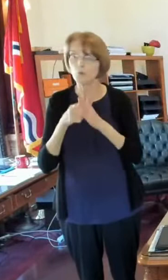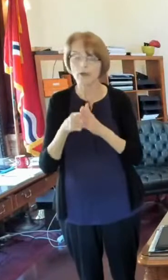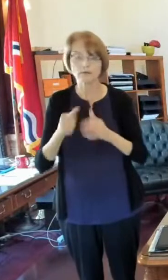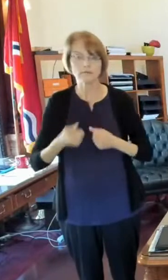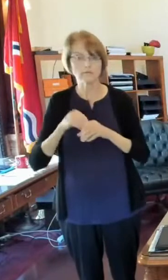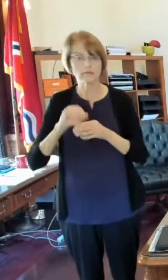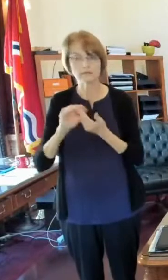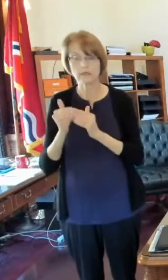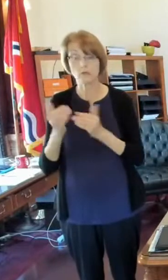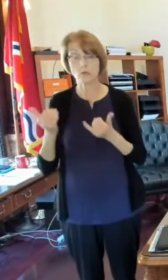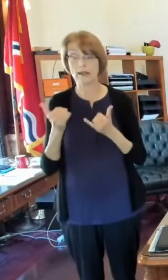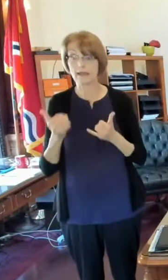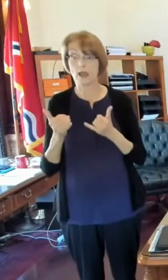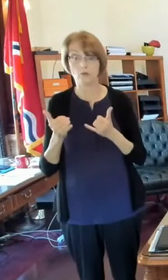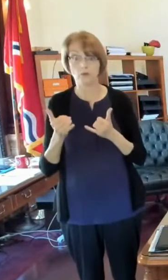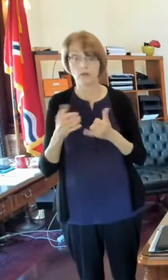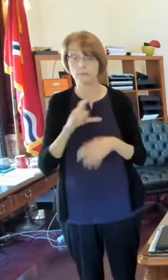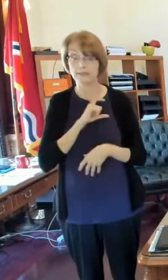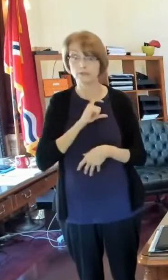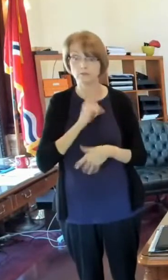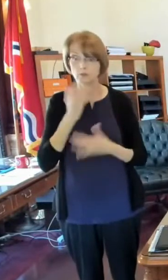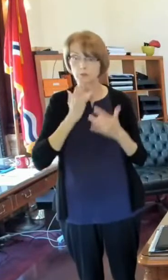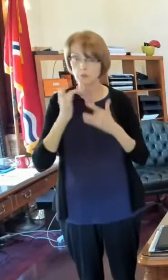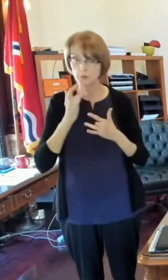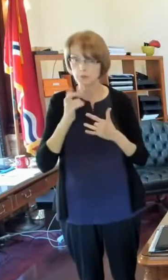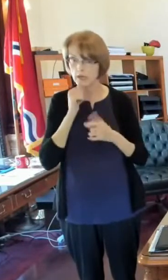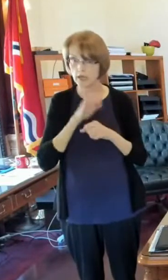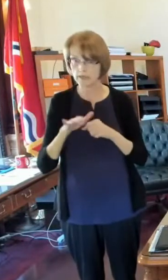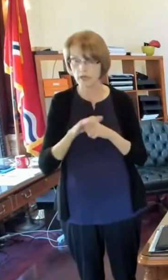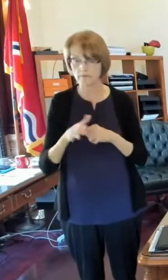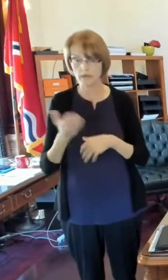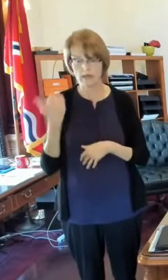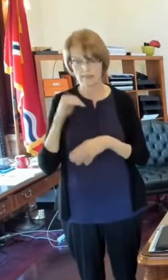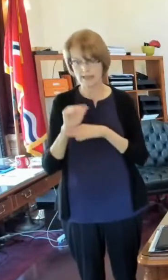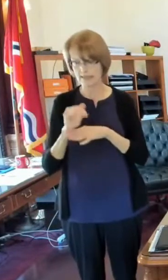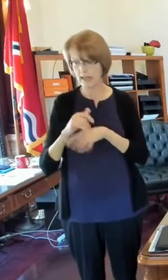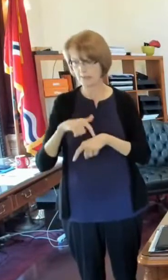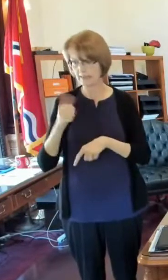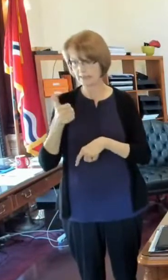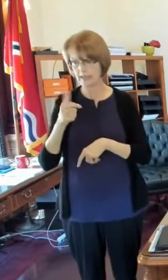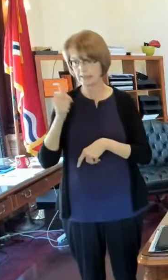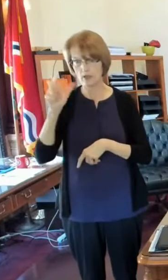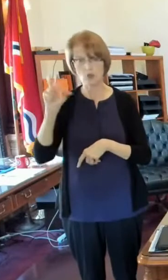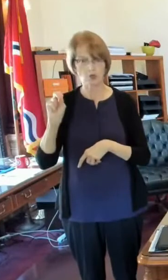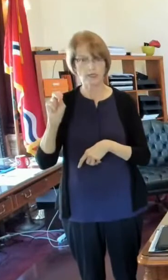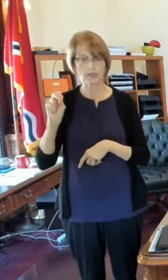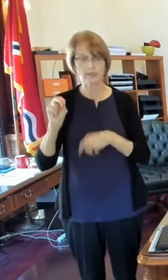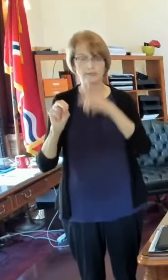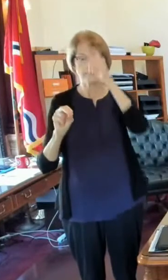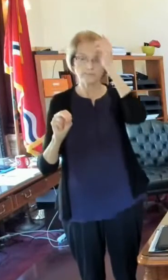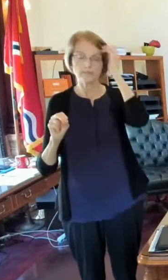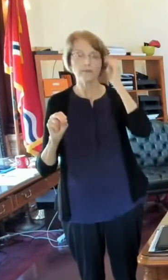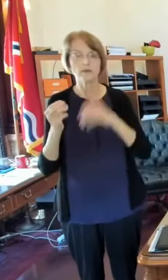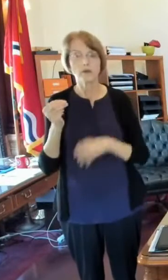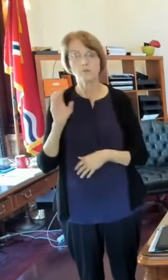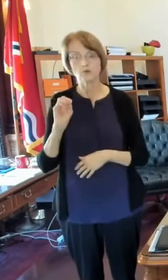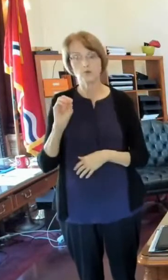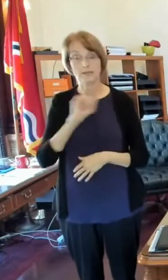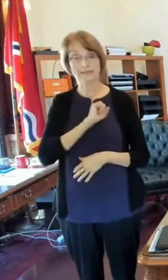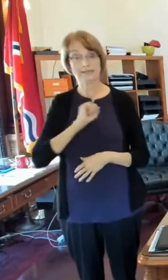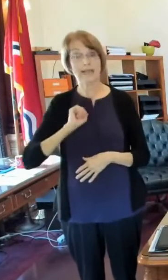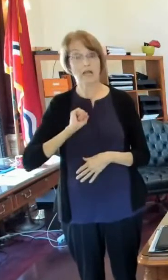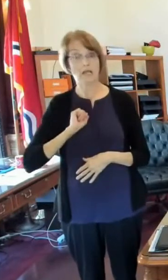we're very short of police officers, though. Last night I think it was about 10 or 10:30, the Missouri